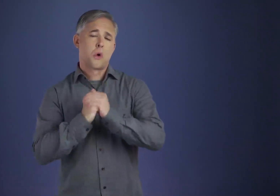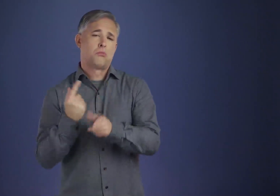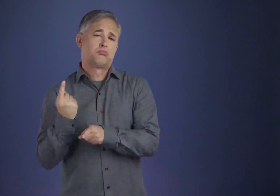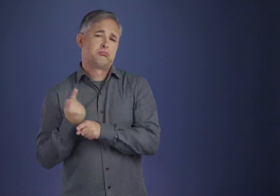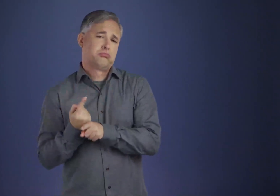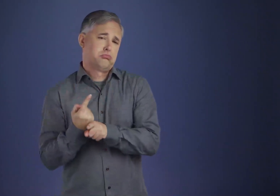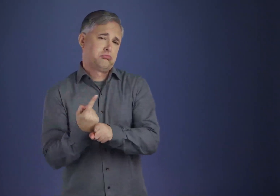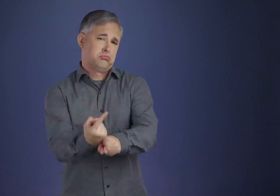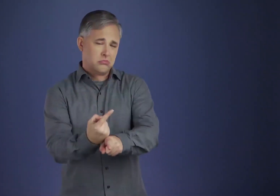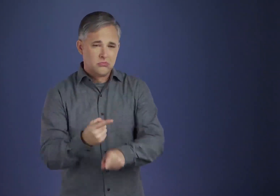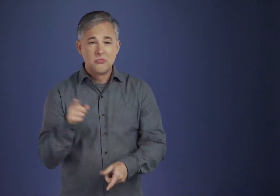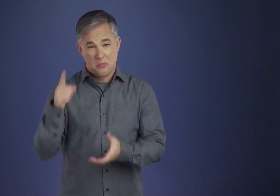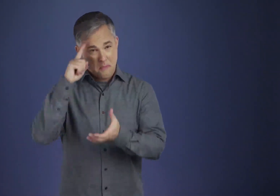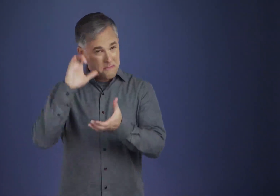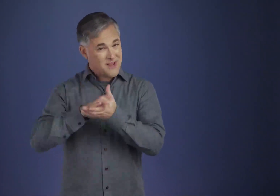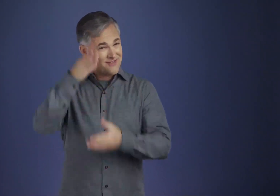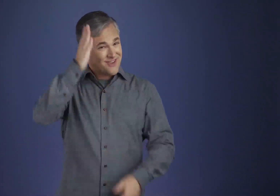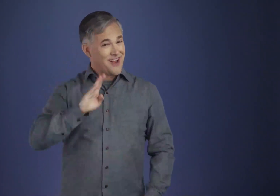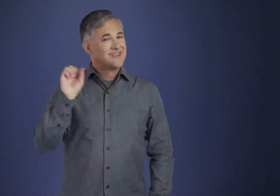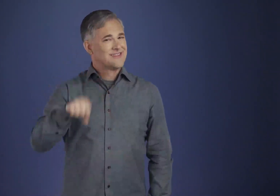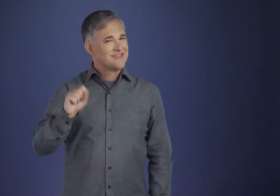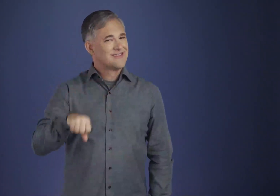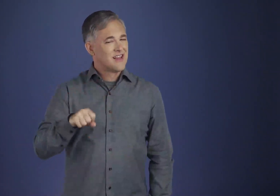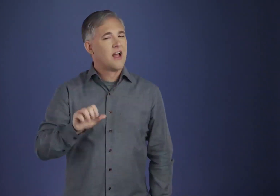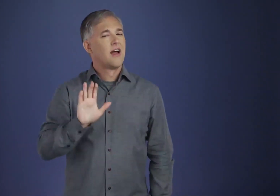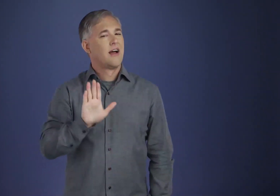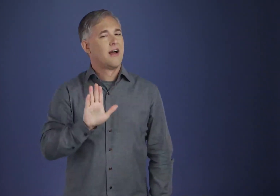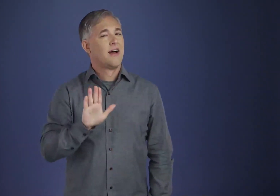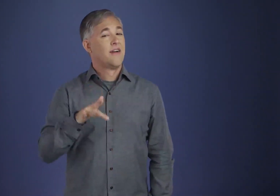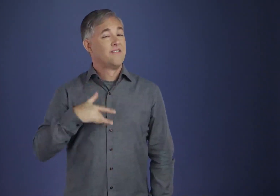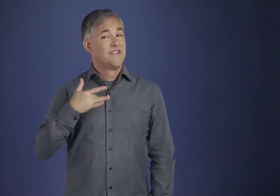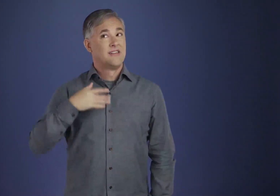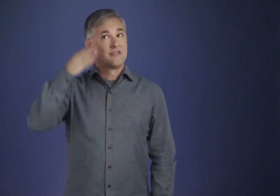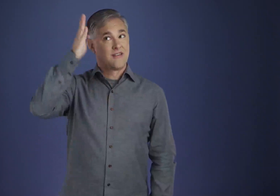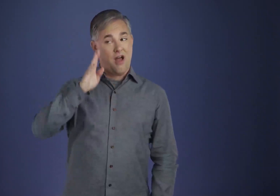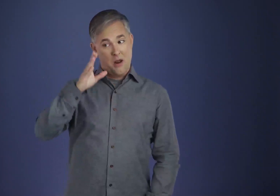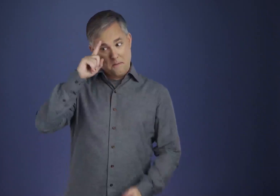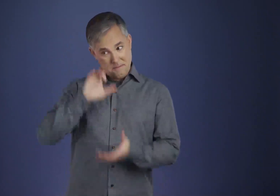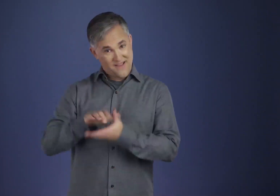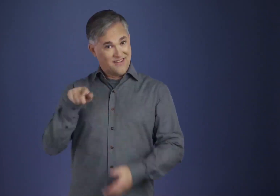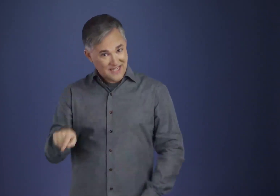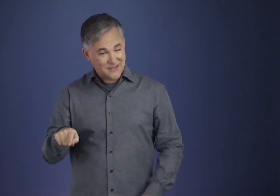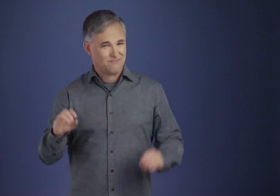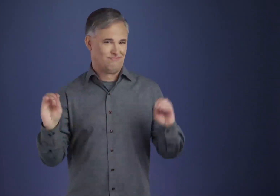He's sure he still believes in God, but suspects that God doesn't believe in him.